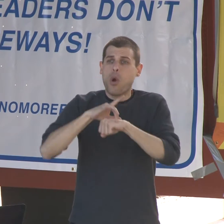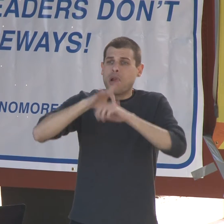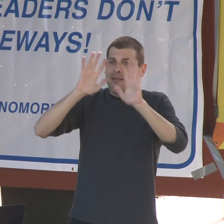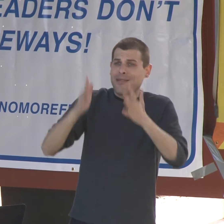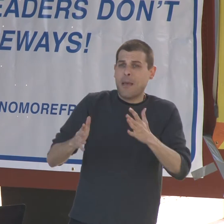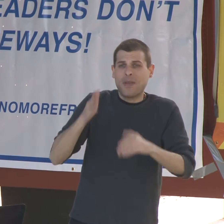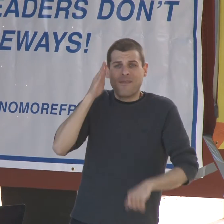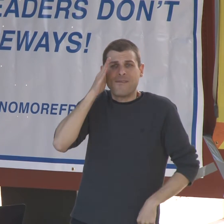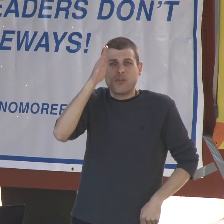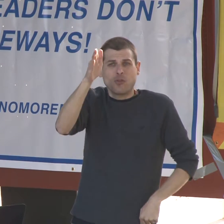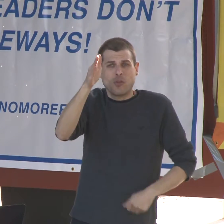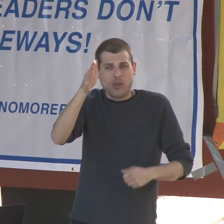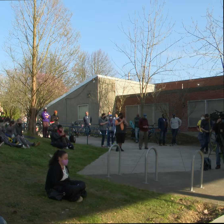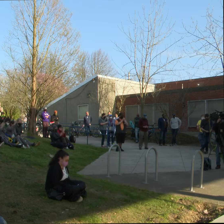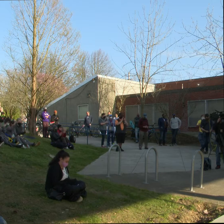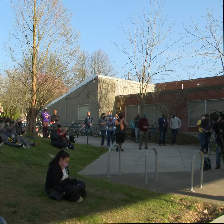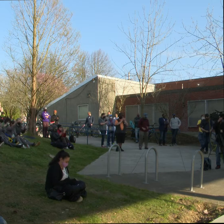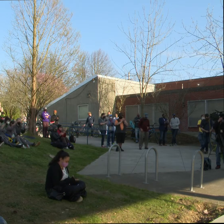children. Thank you.